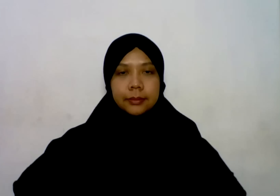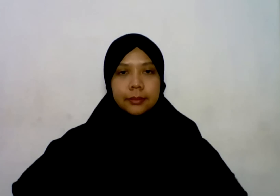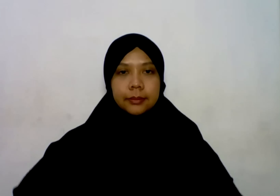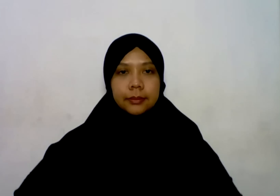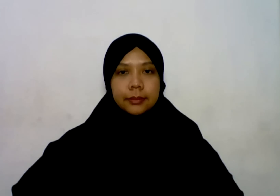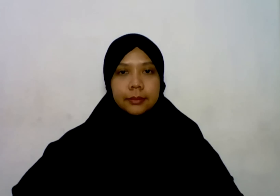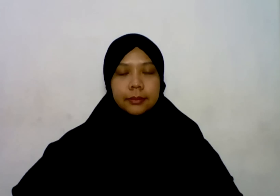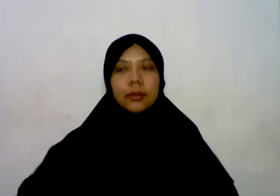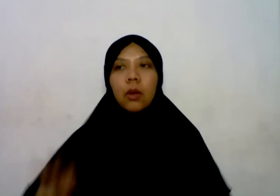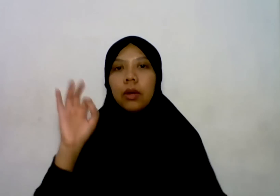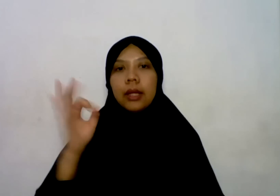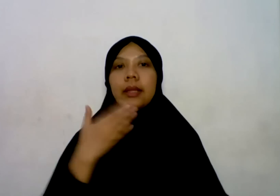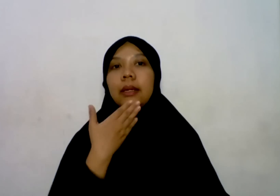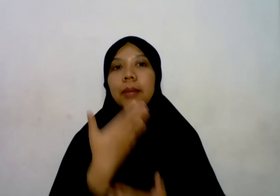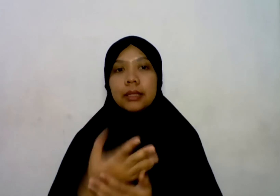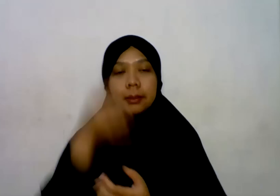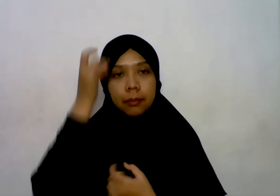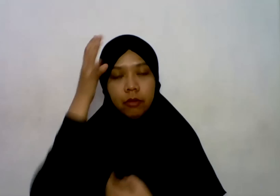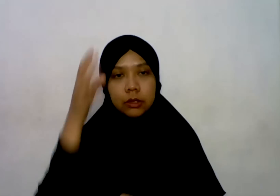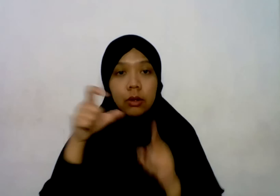Thank you, Professor Dan Goodley.